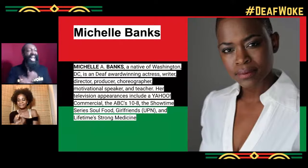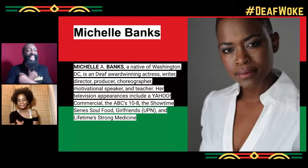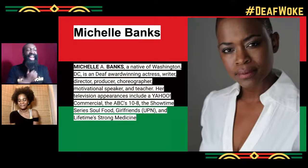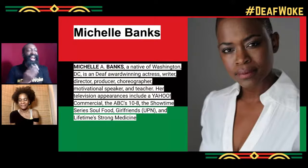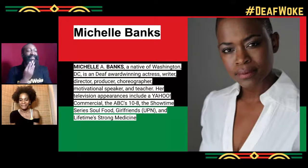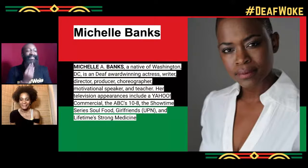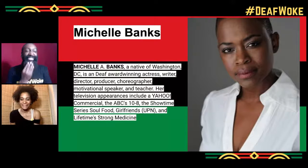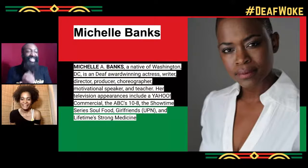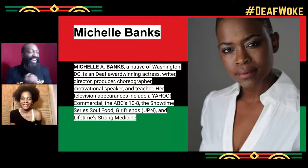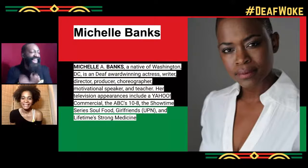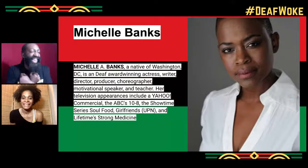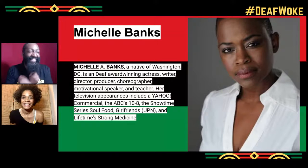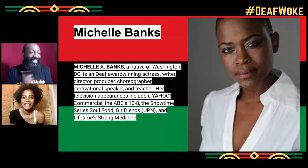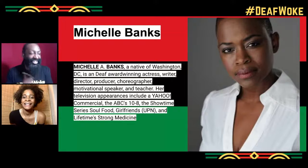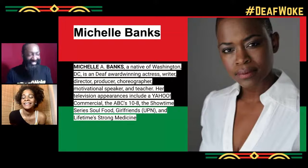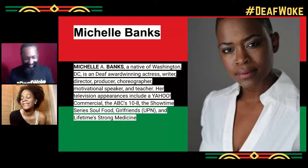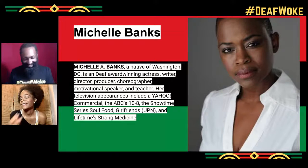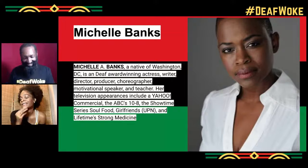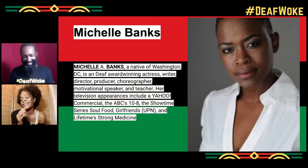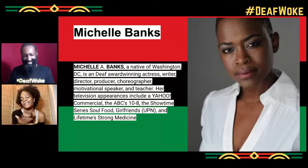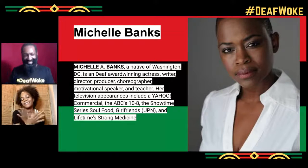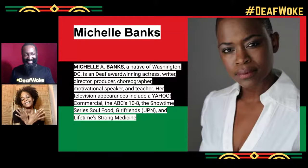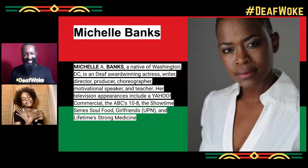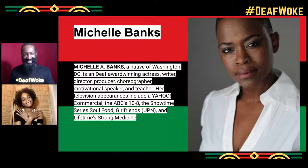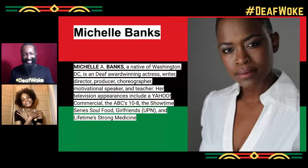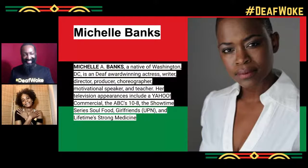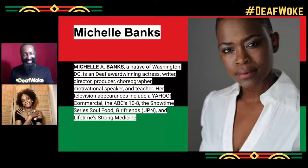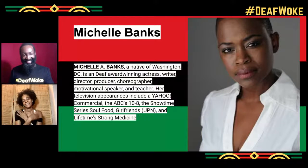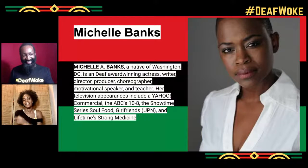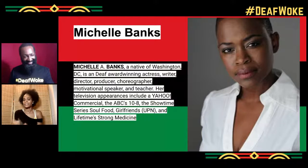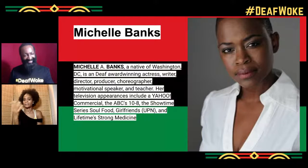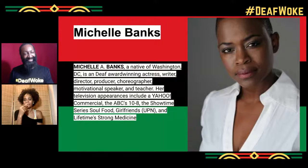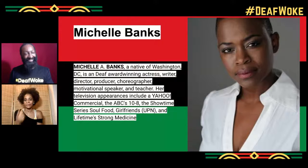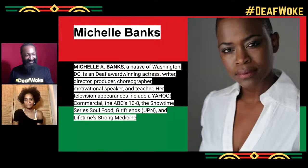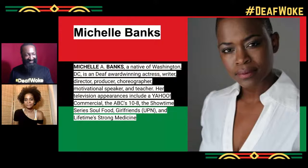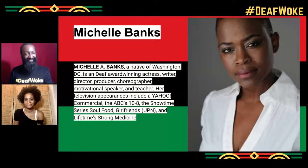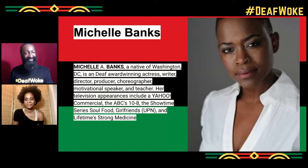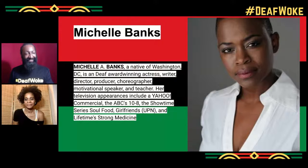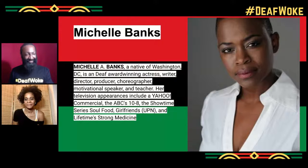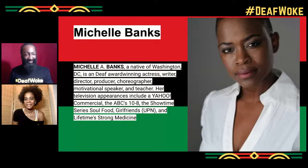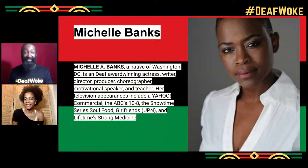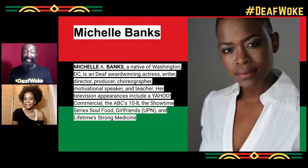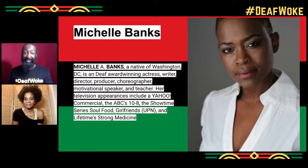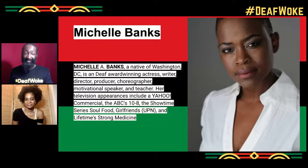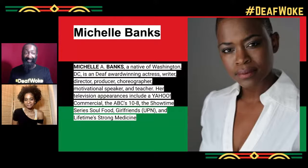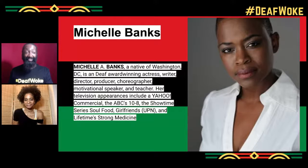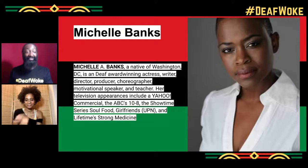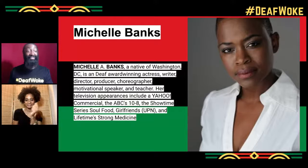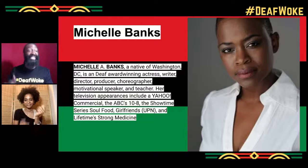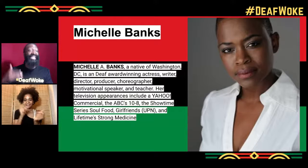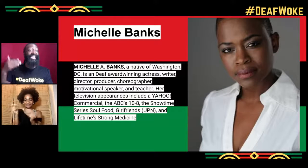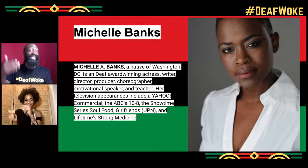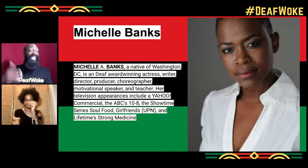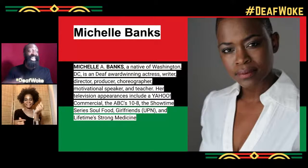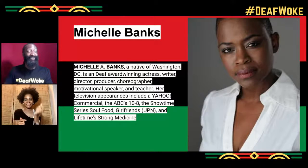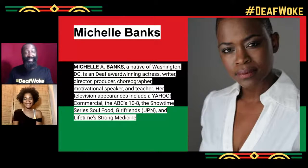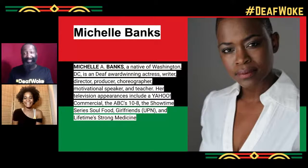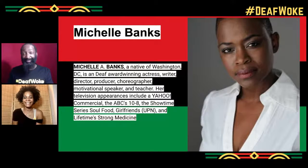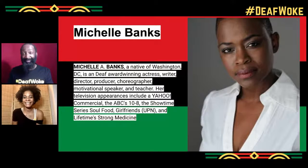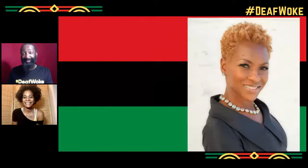Oh, I love me some Michelle. Beautiful. Gorgeous.